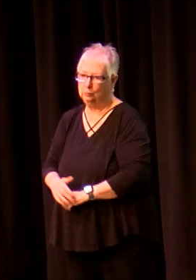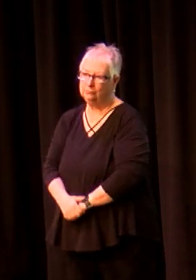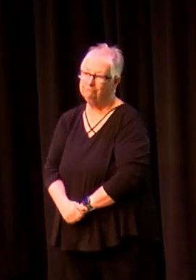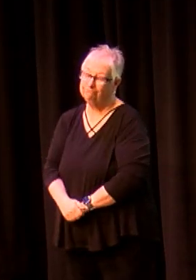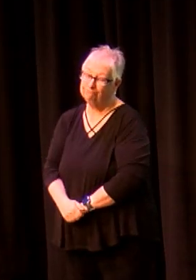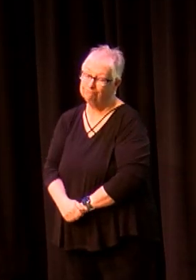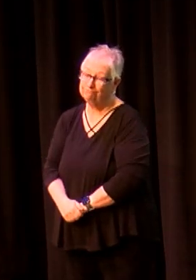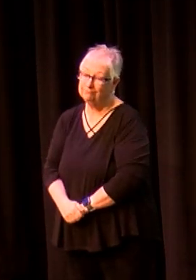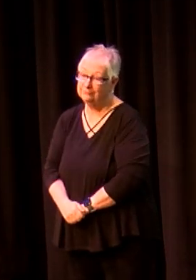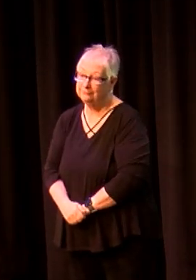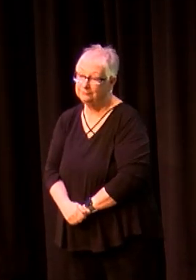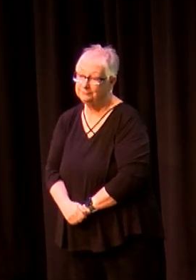Thank you.